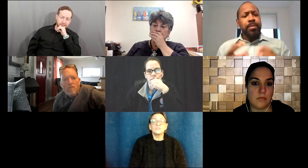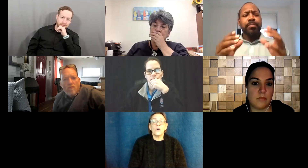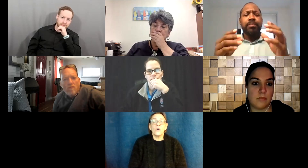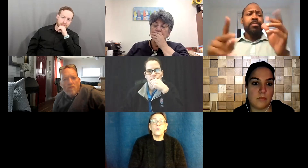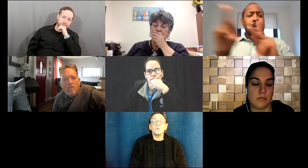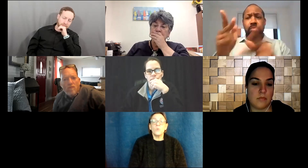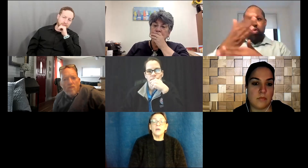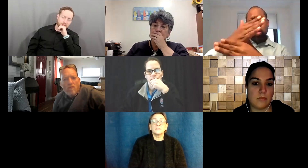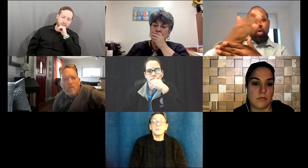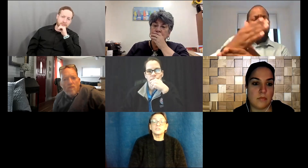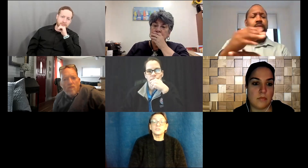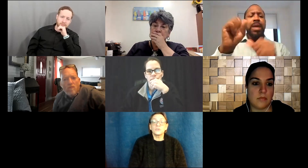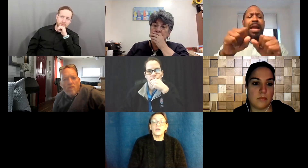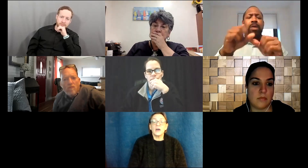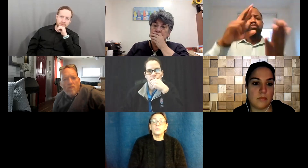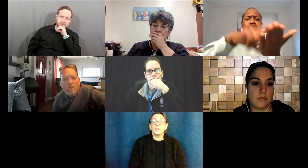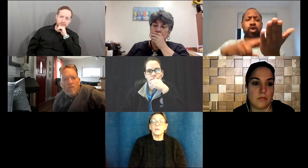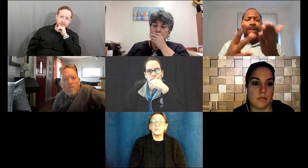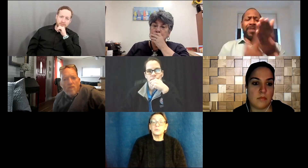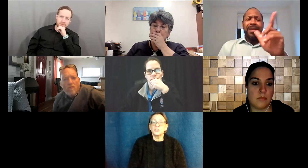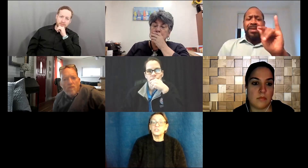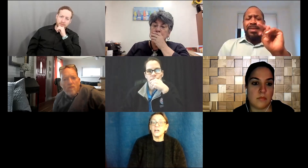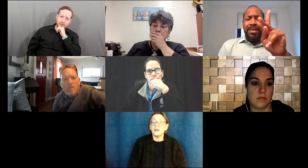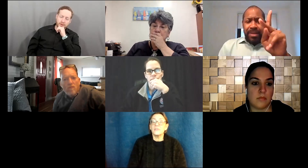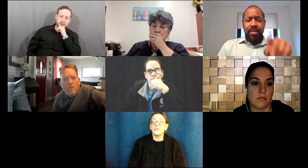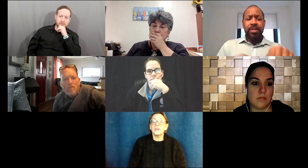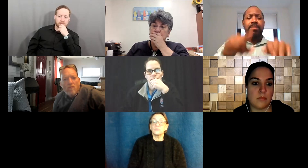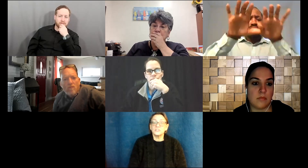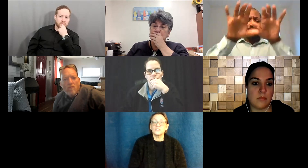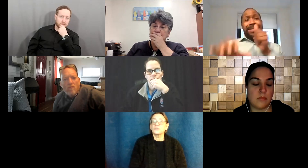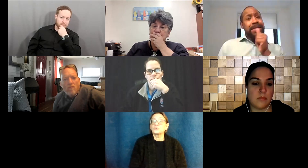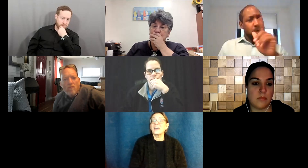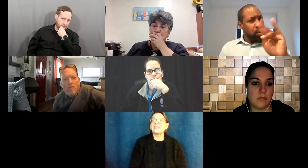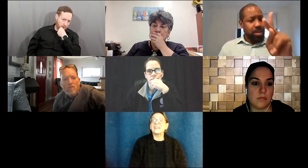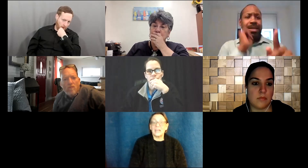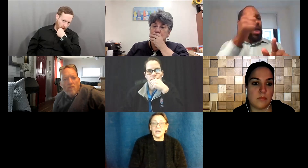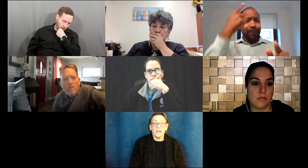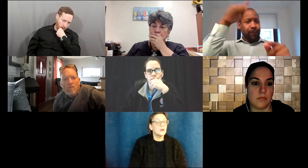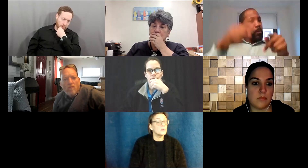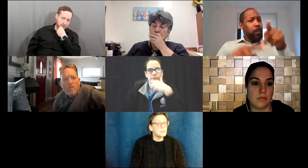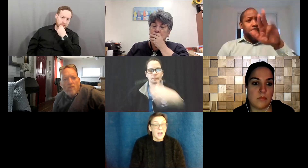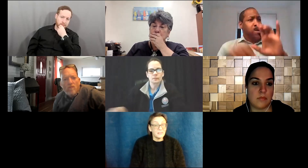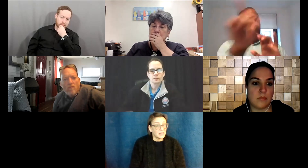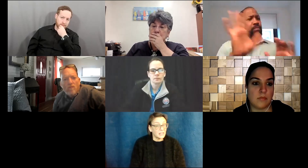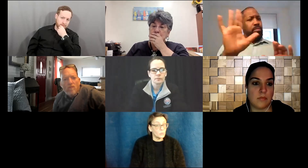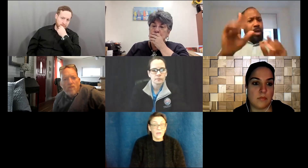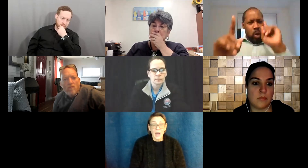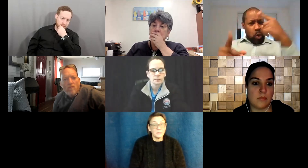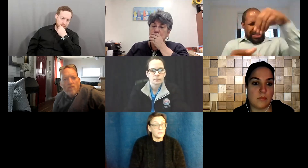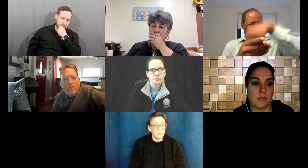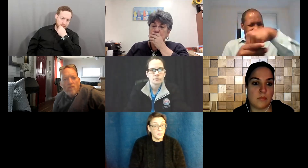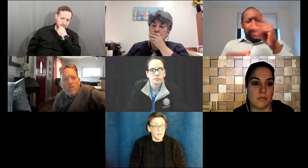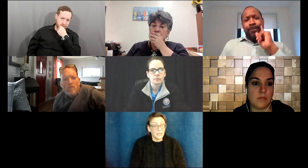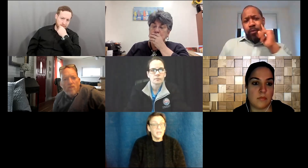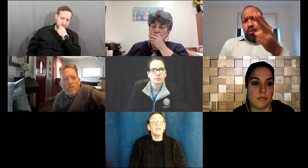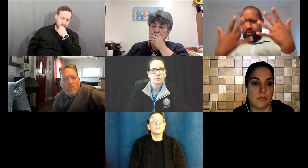And so we want to make sure that we'll get people to share and that they can register through that link. It'll be a private link. It will not be for